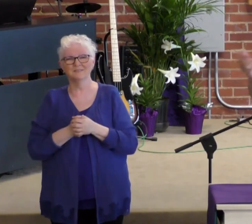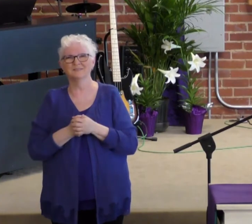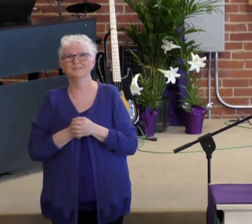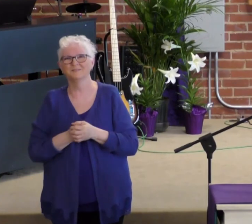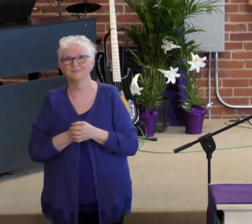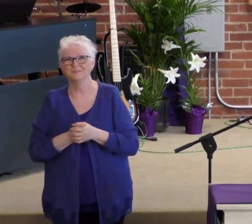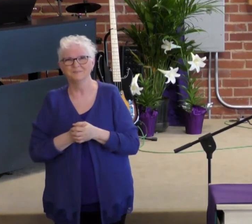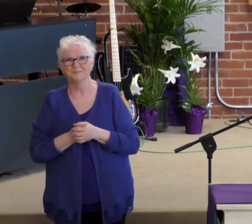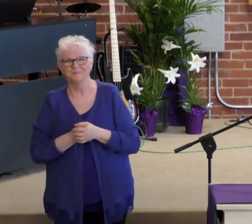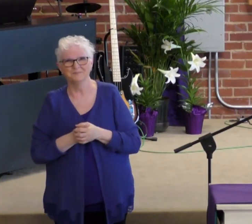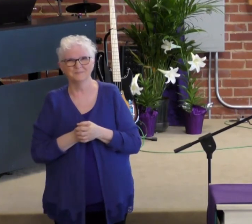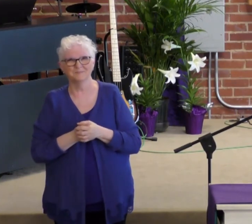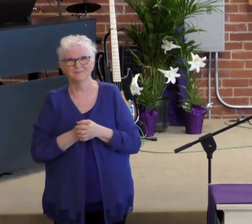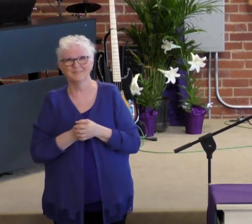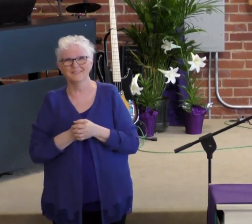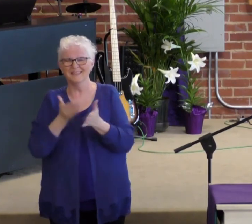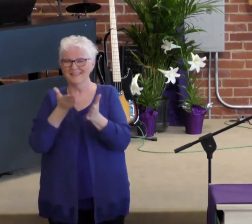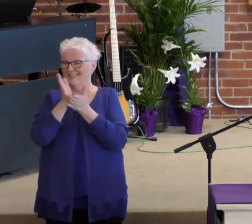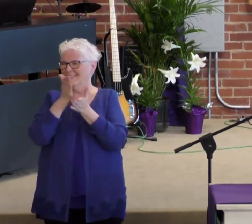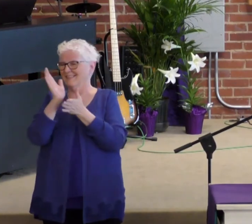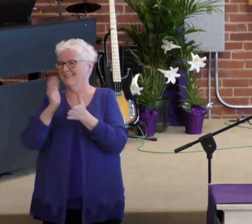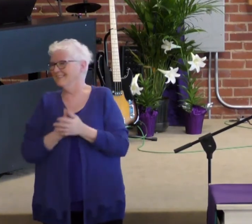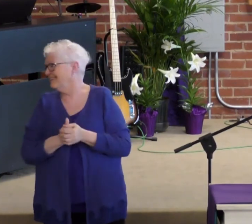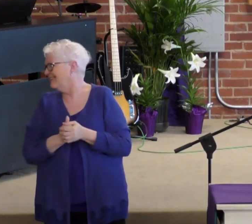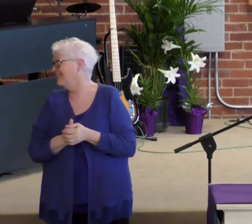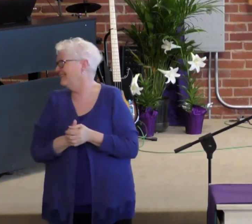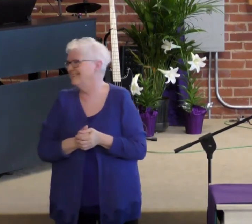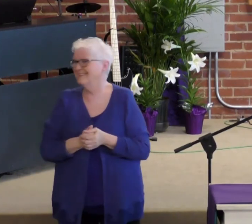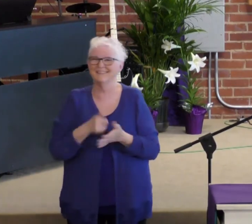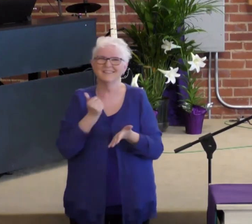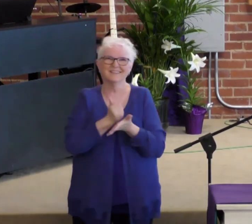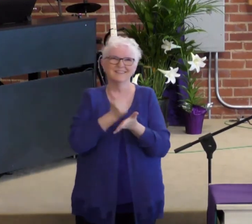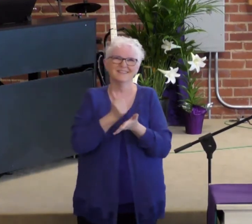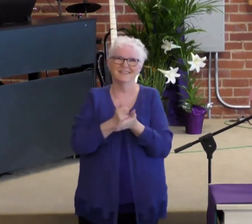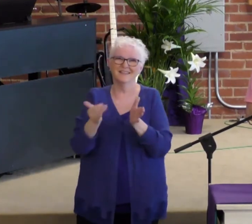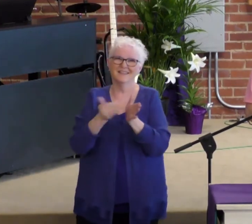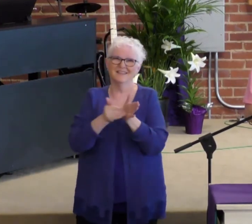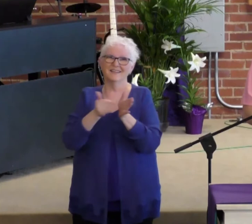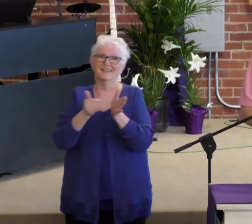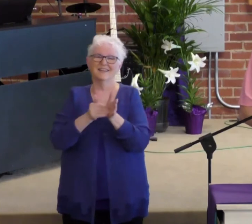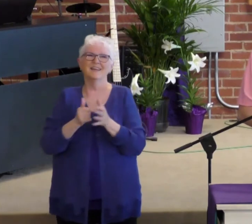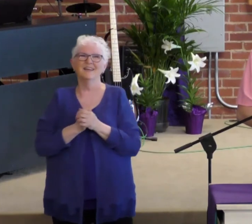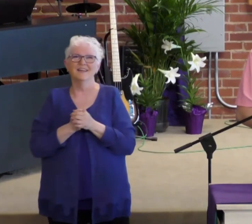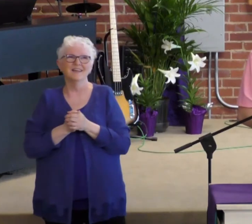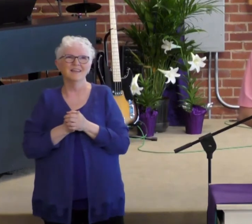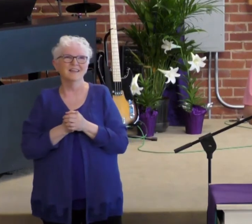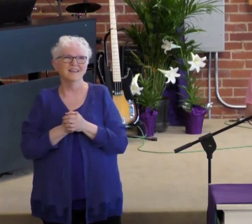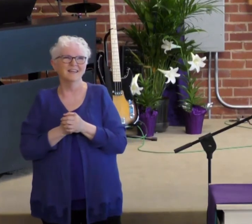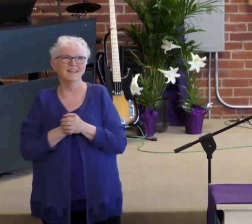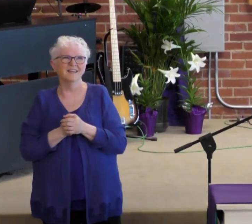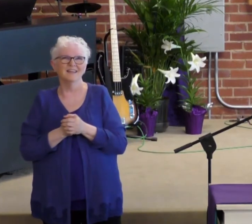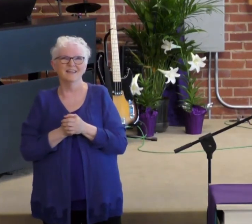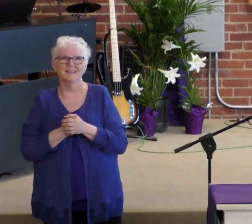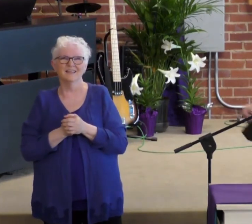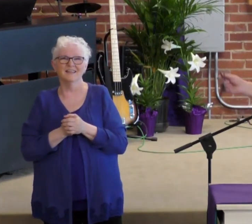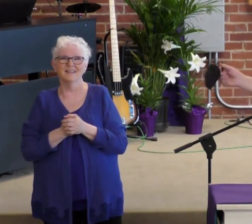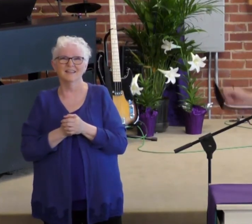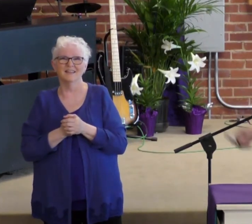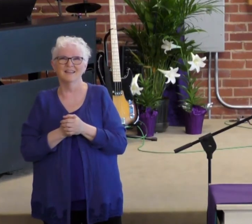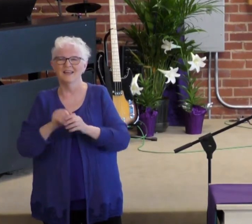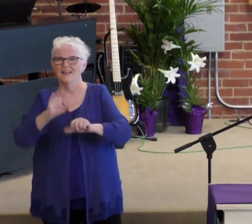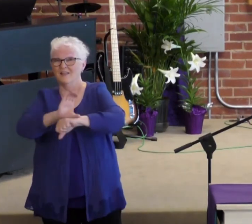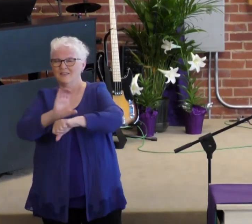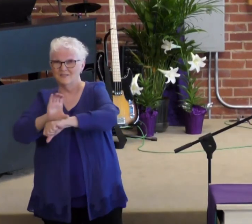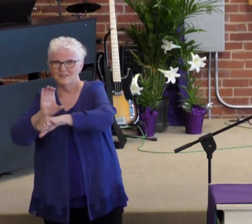Be unto you. All right. You know, in the church, often in the more liturgical churches, and we're definitely